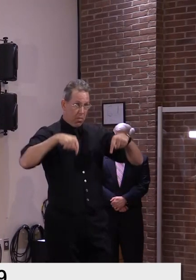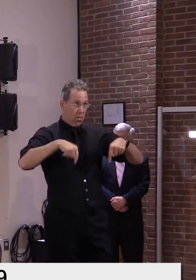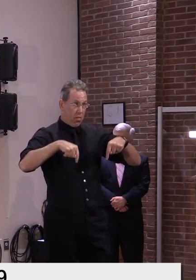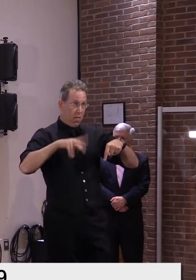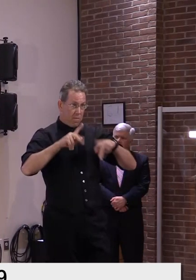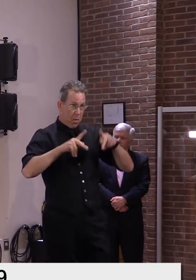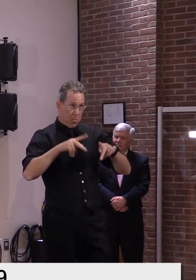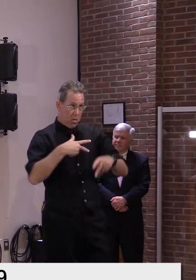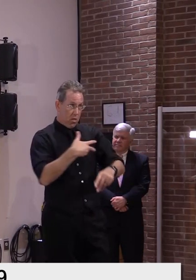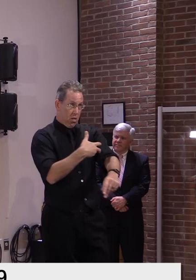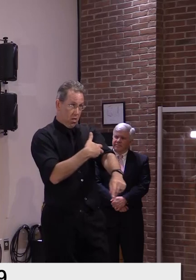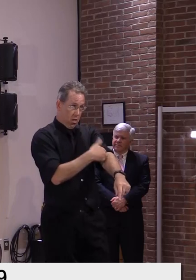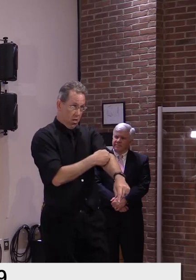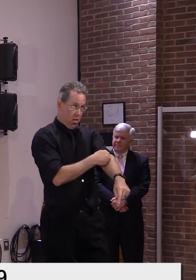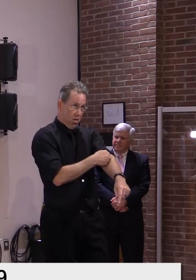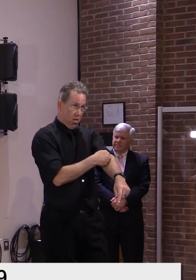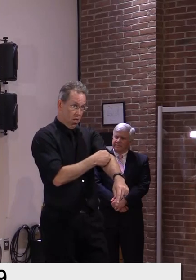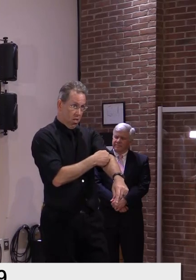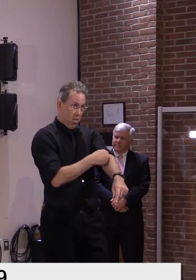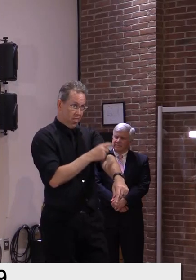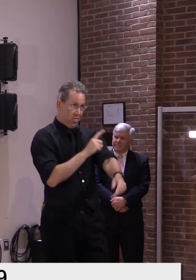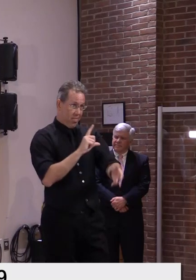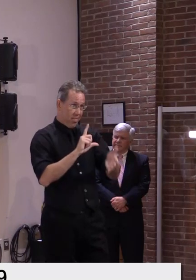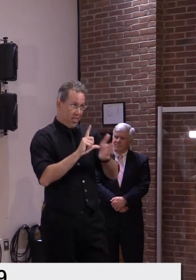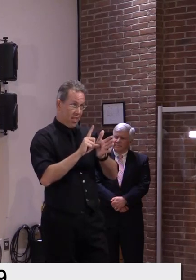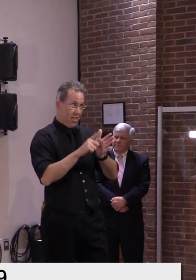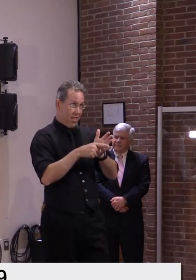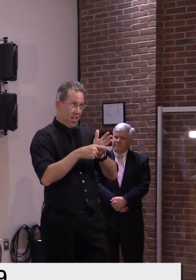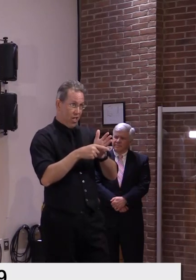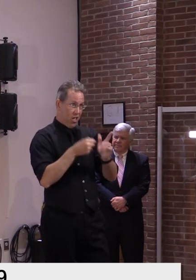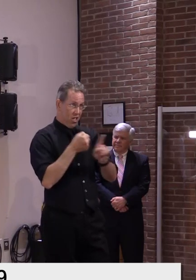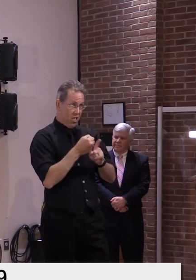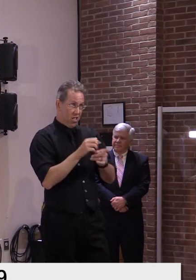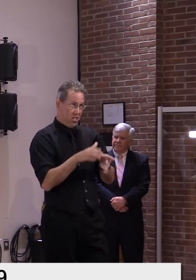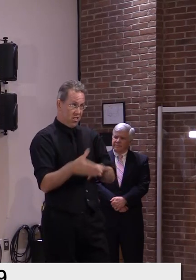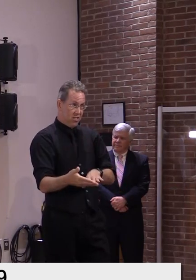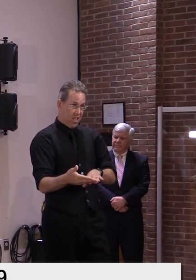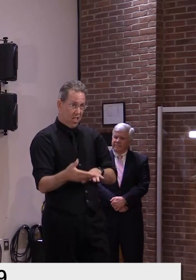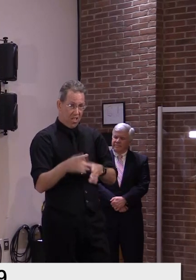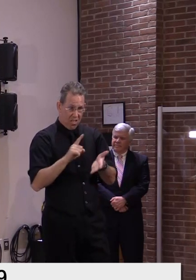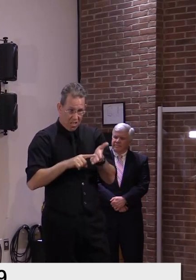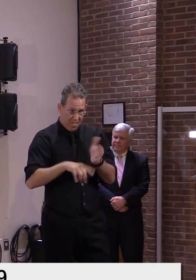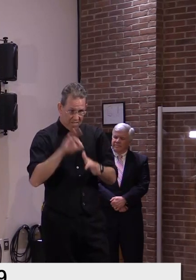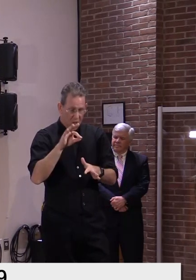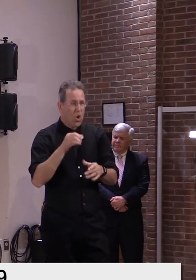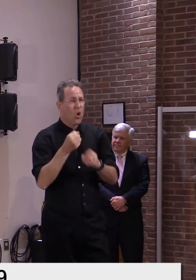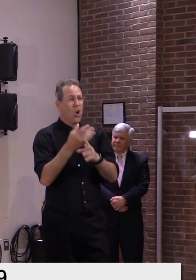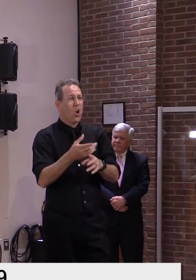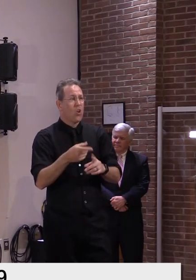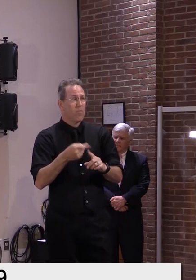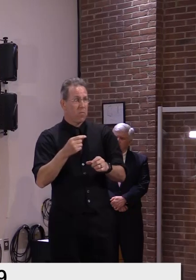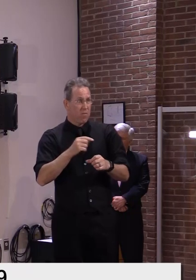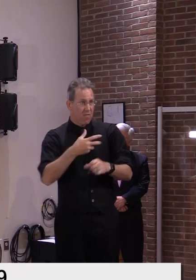had died, and the death was related to getting the vaccine.